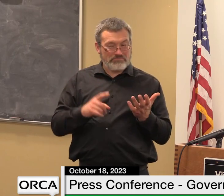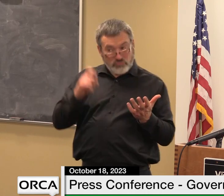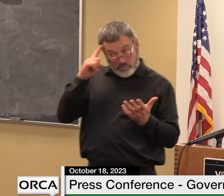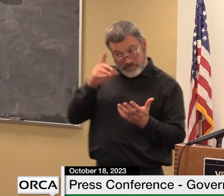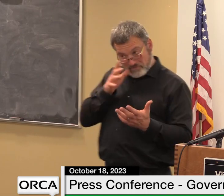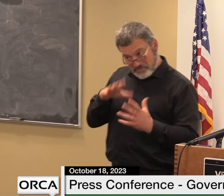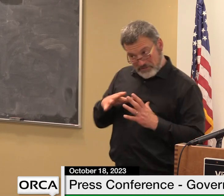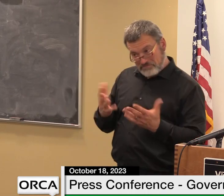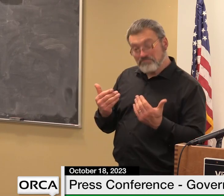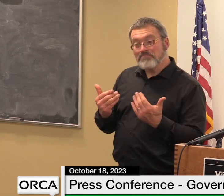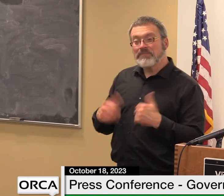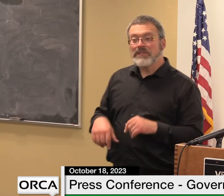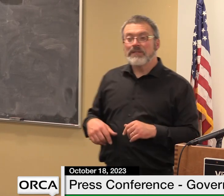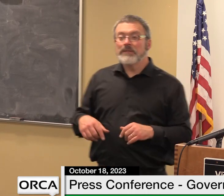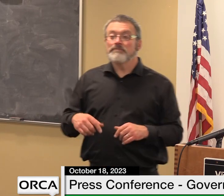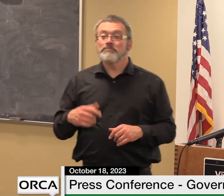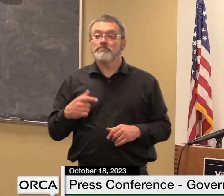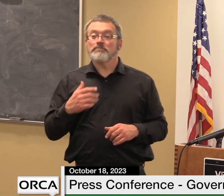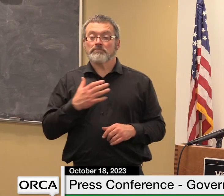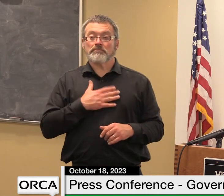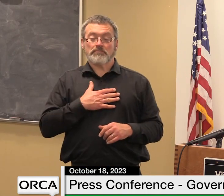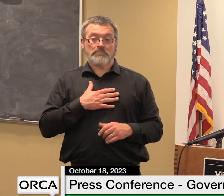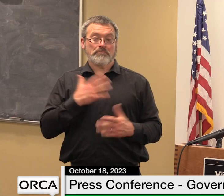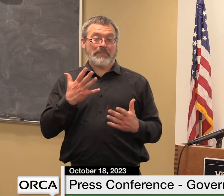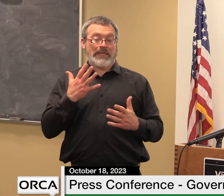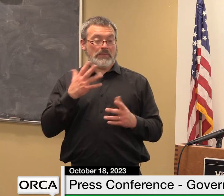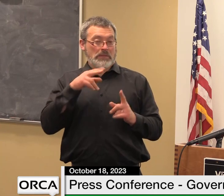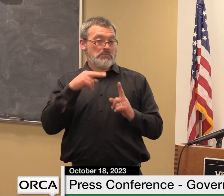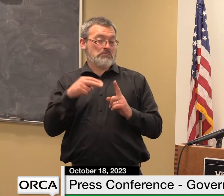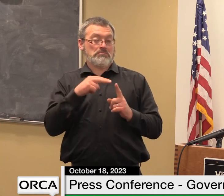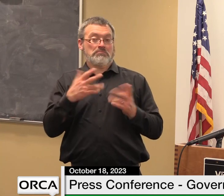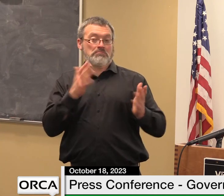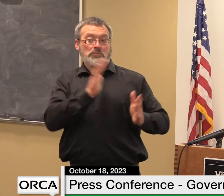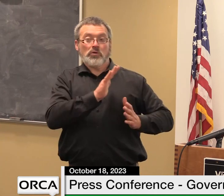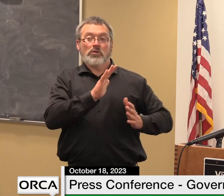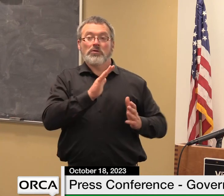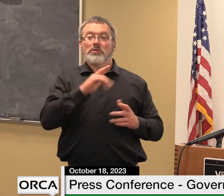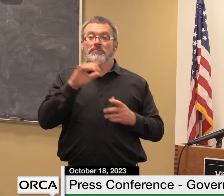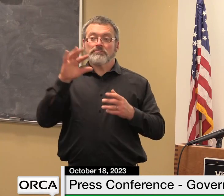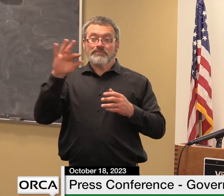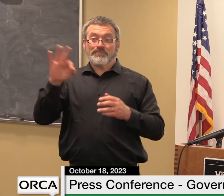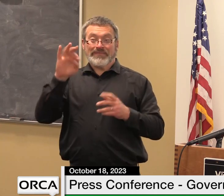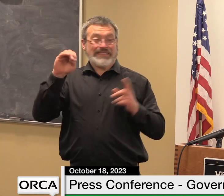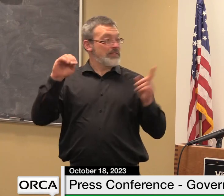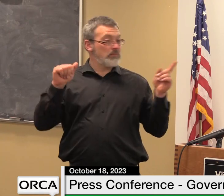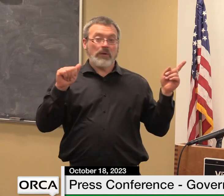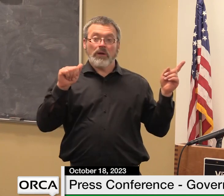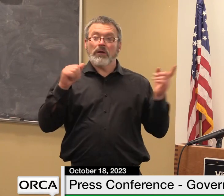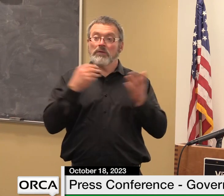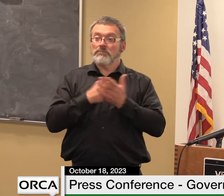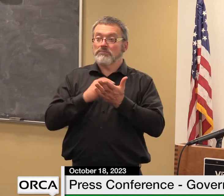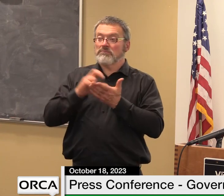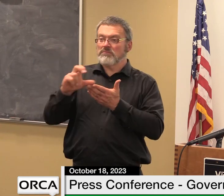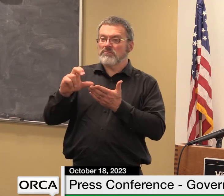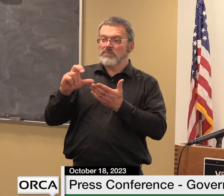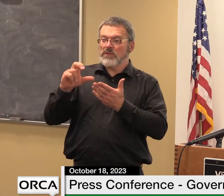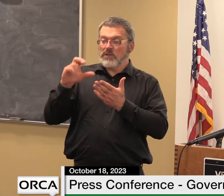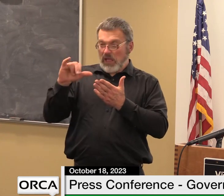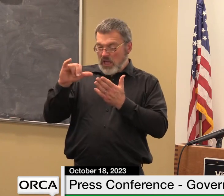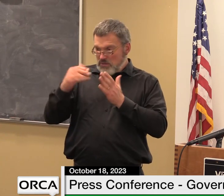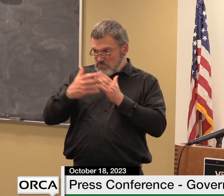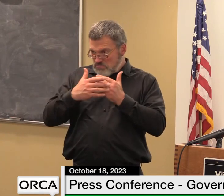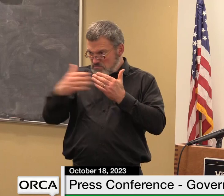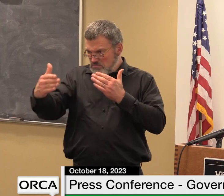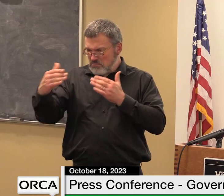As I understand, and maybe it's changed, but is the FEMA aid still at 18 months?